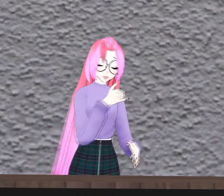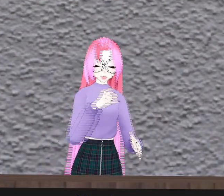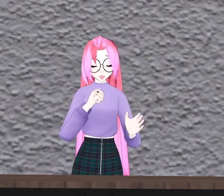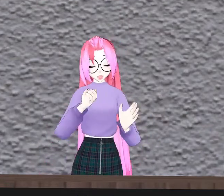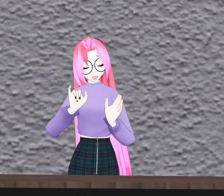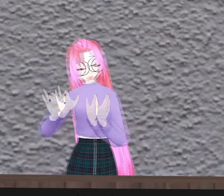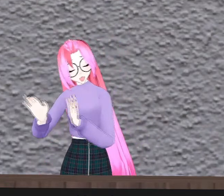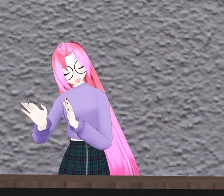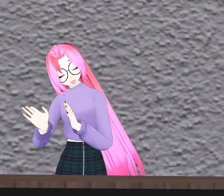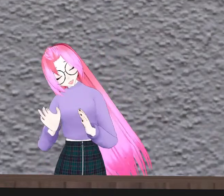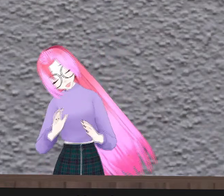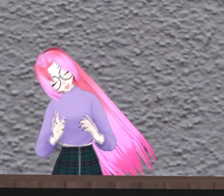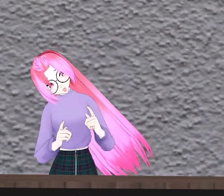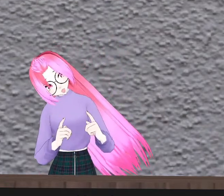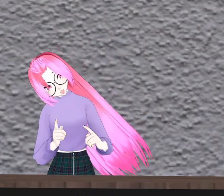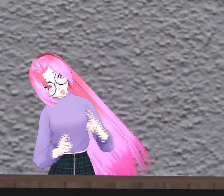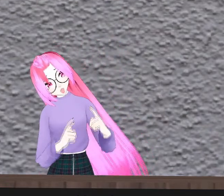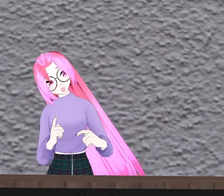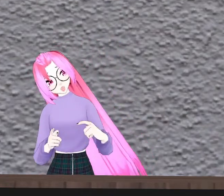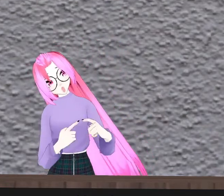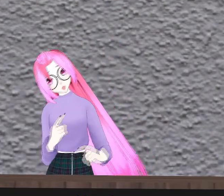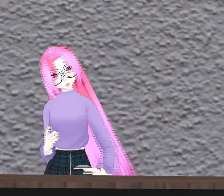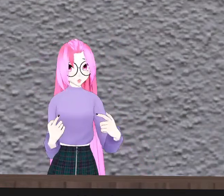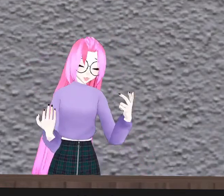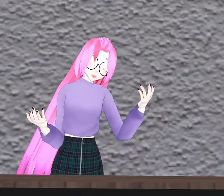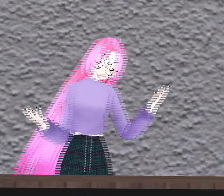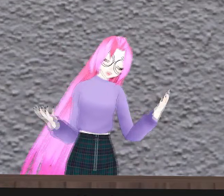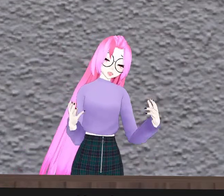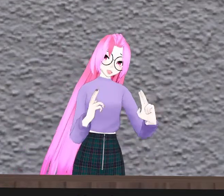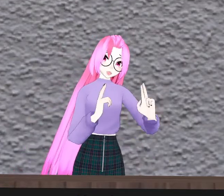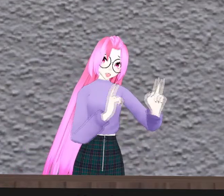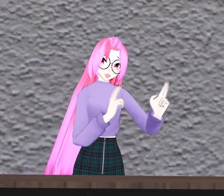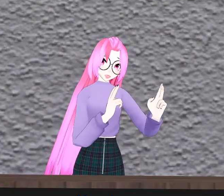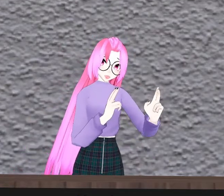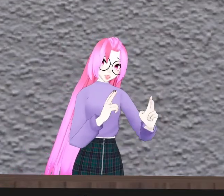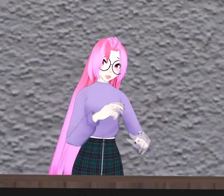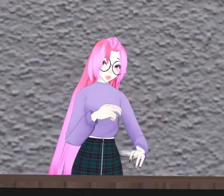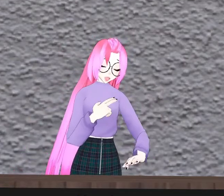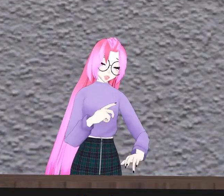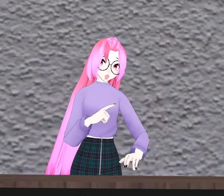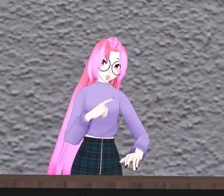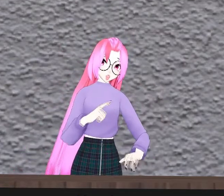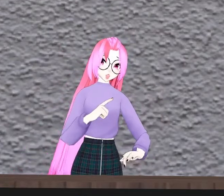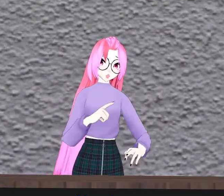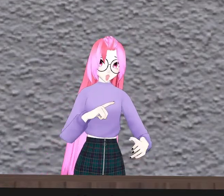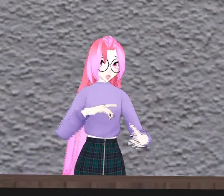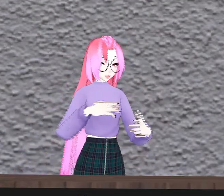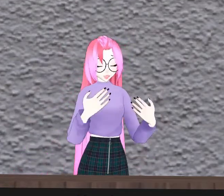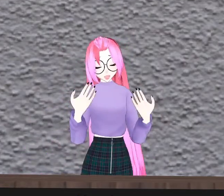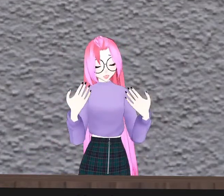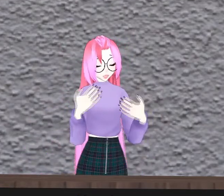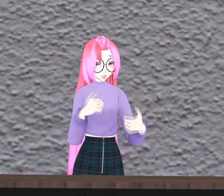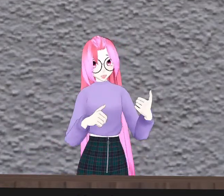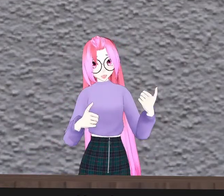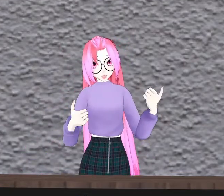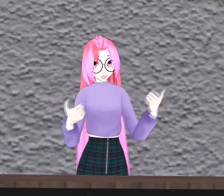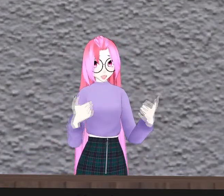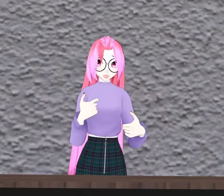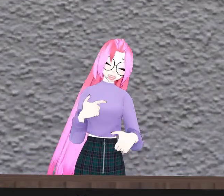if they're kind of off in their own corner and they're signing small. You should probably respect that they want to be alone. But I'd say in most cases, unless they kind of